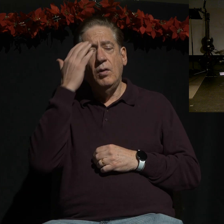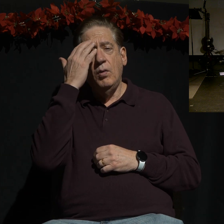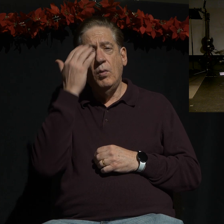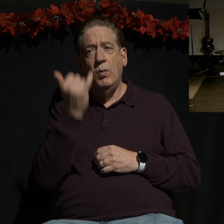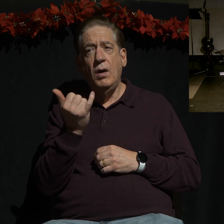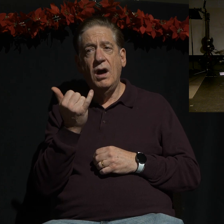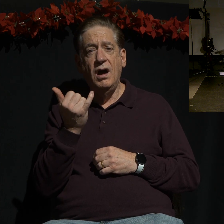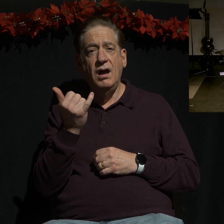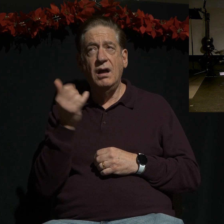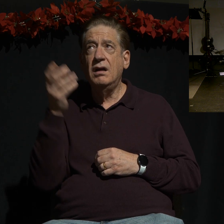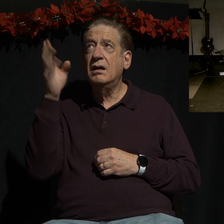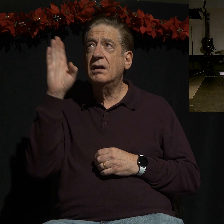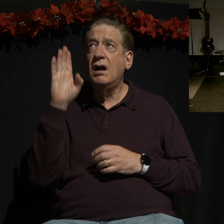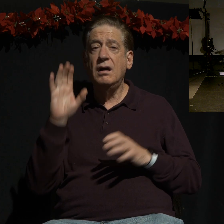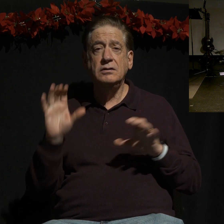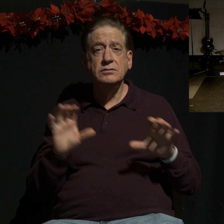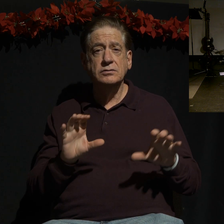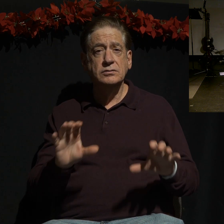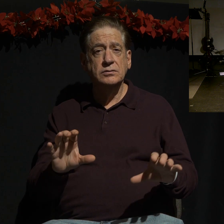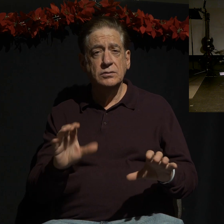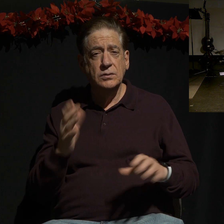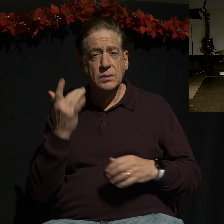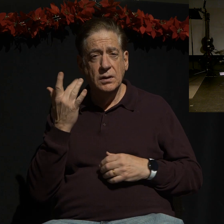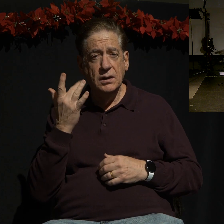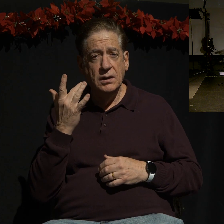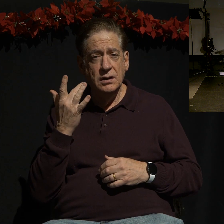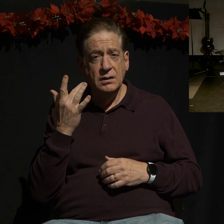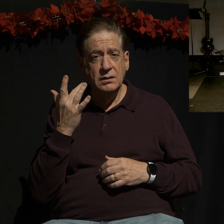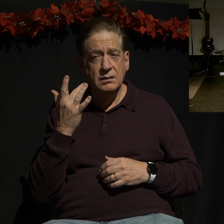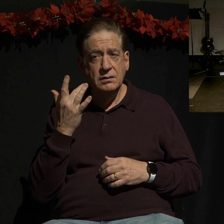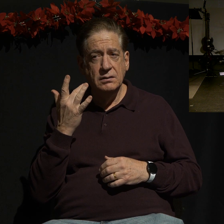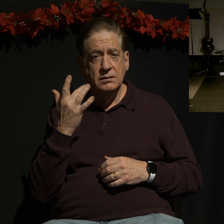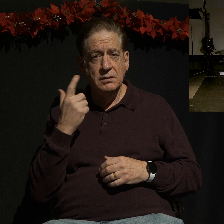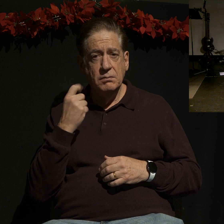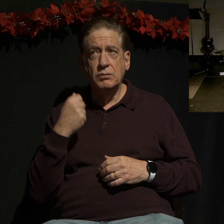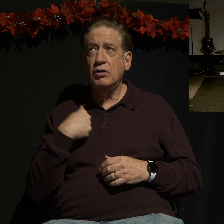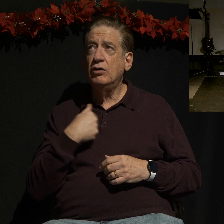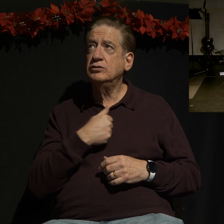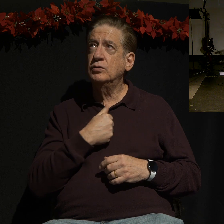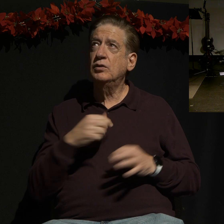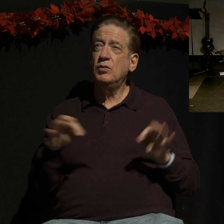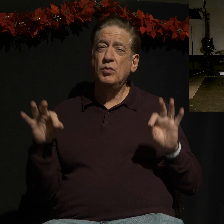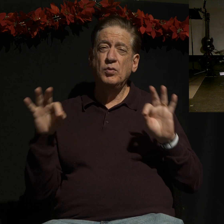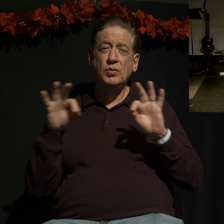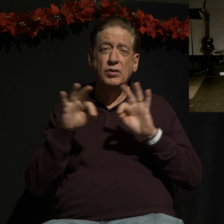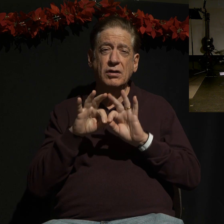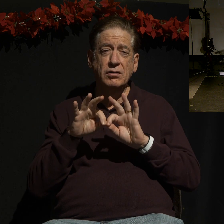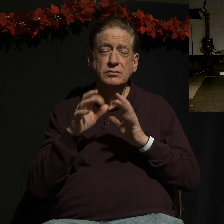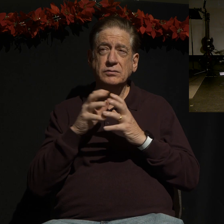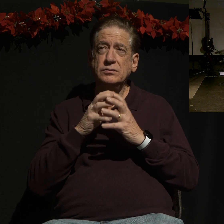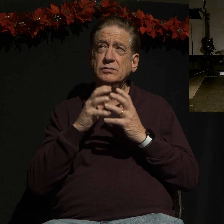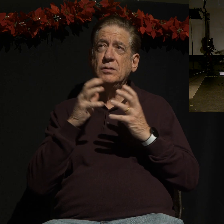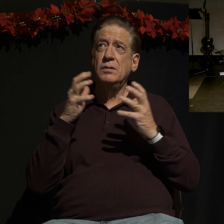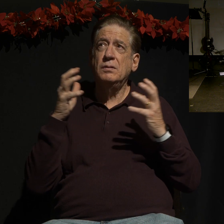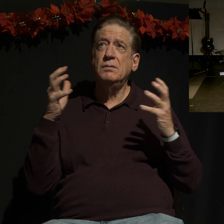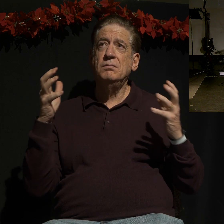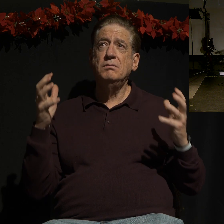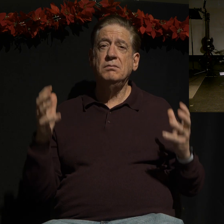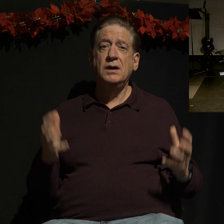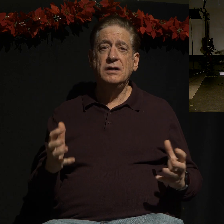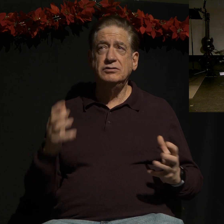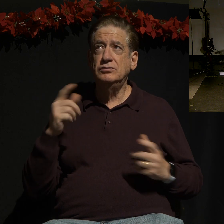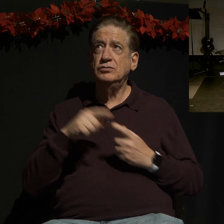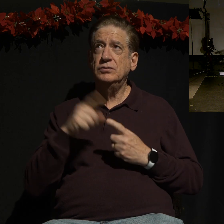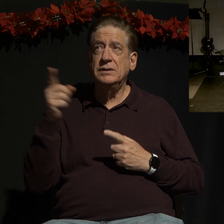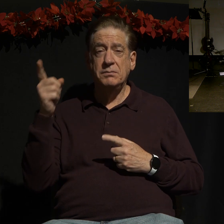Because we were worth so much to him. What was the price that he was willing to